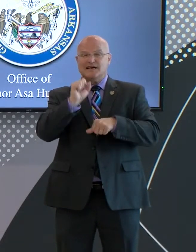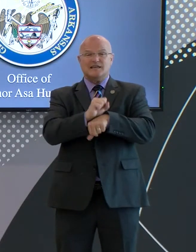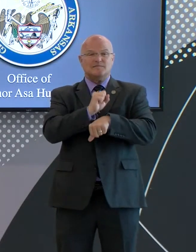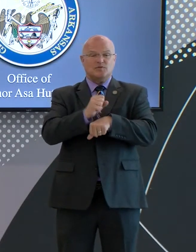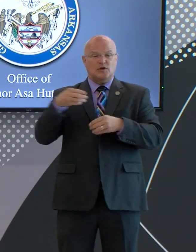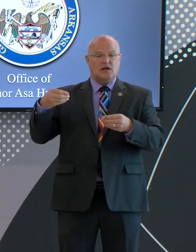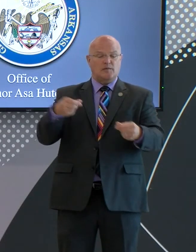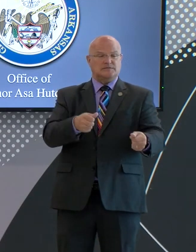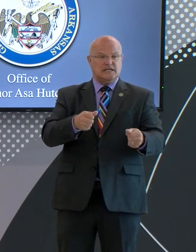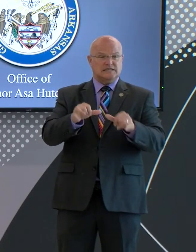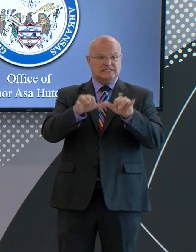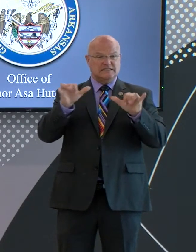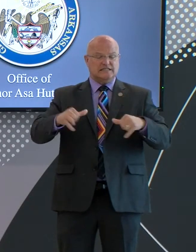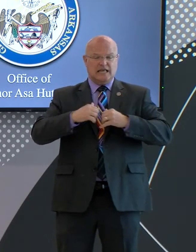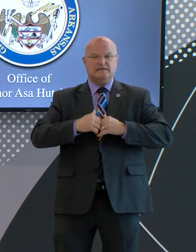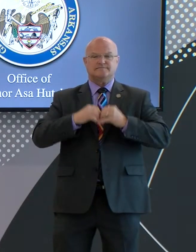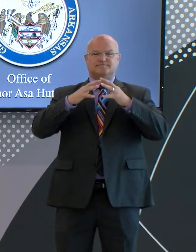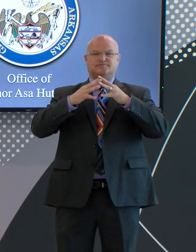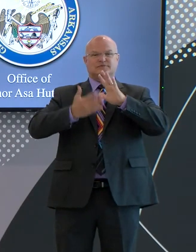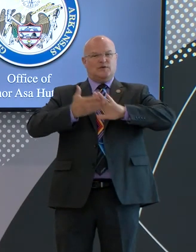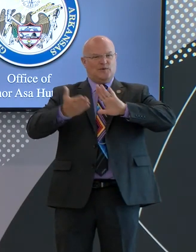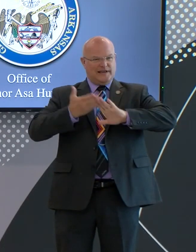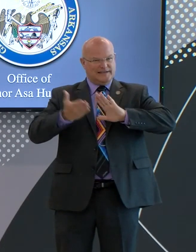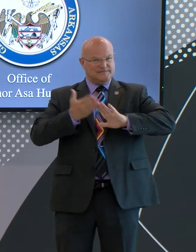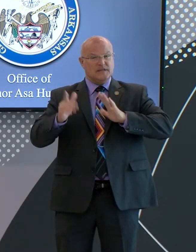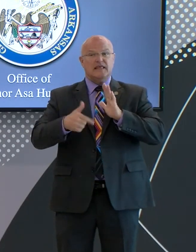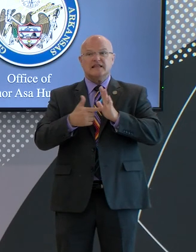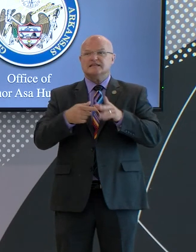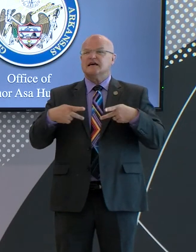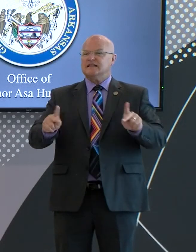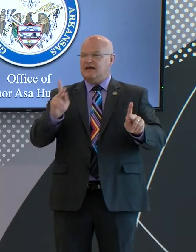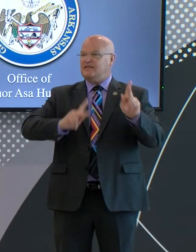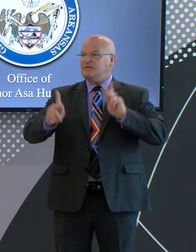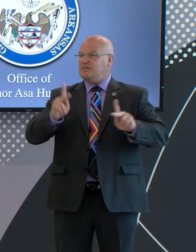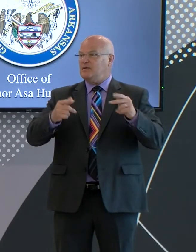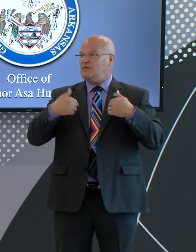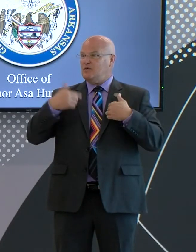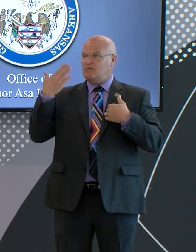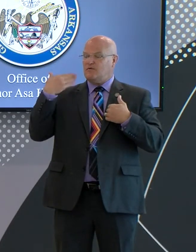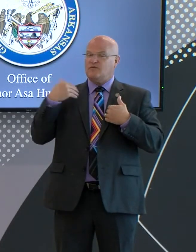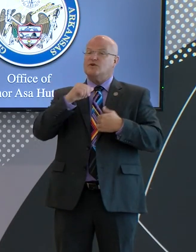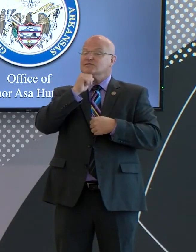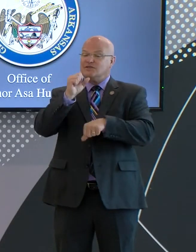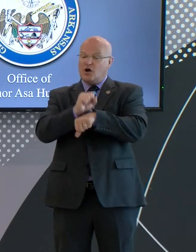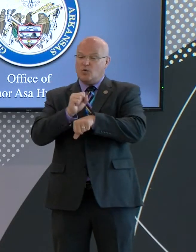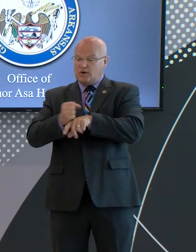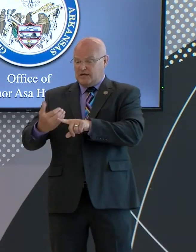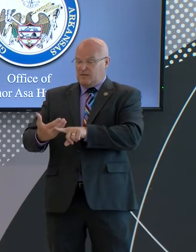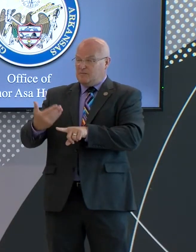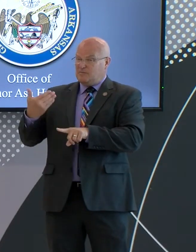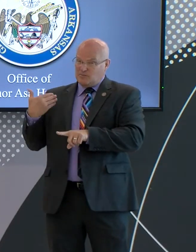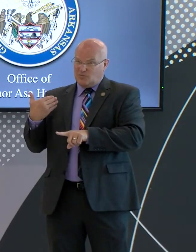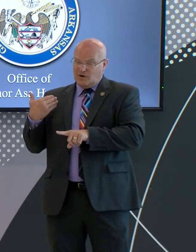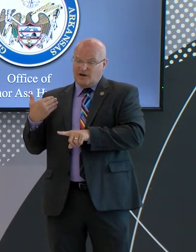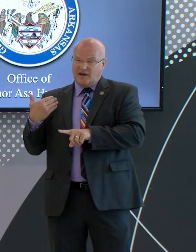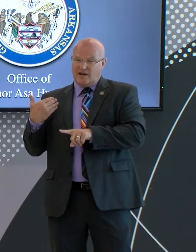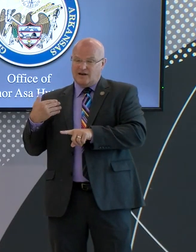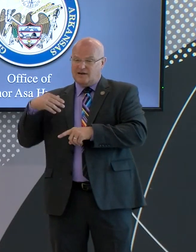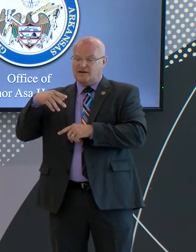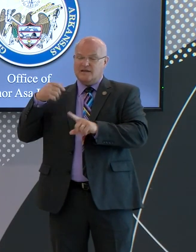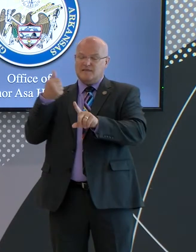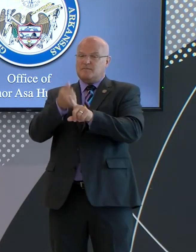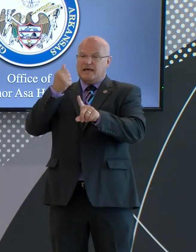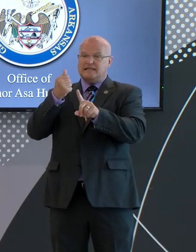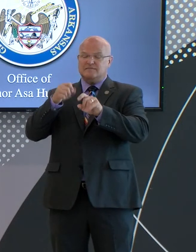unemployment compensation system is now up and running. This is allowing those folks who had been out of work prior to the